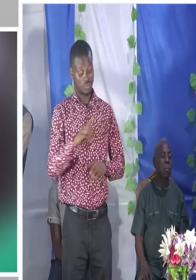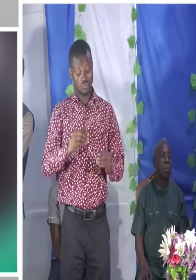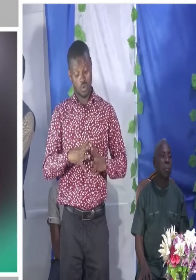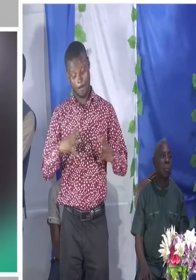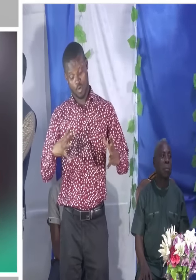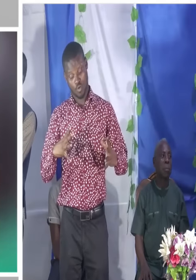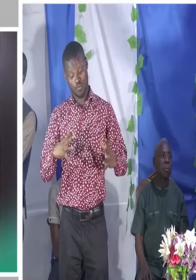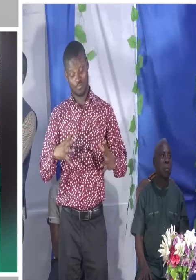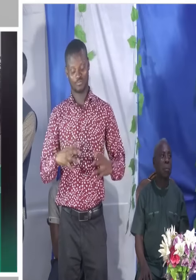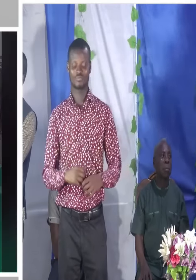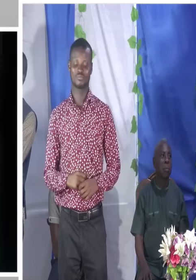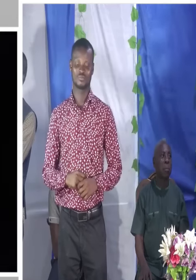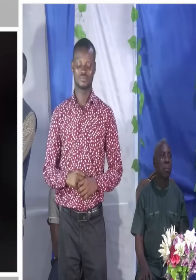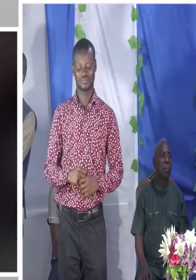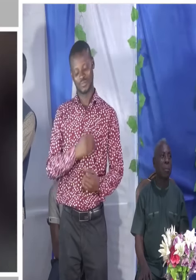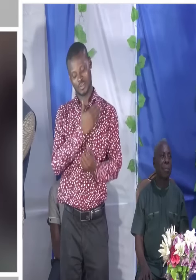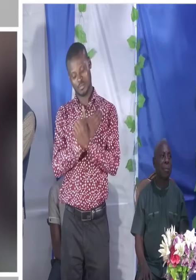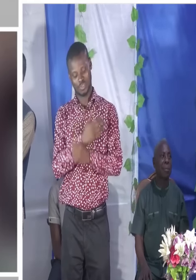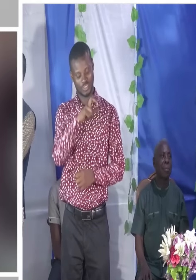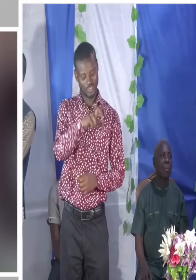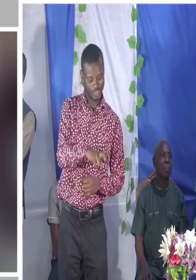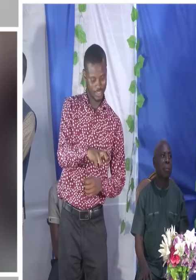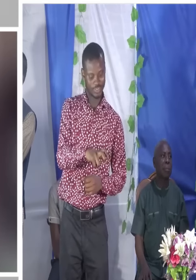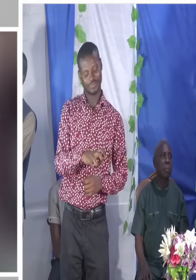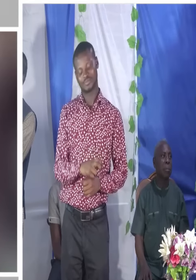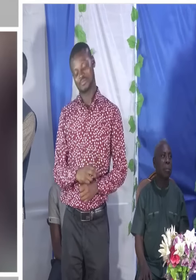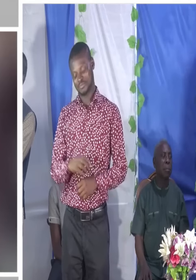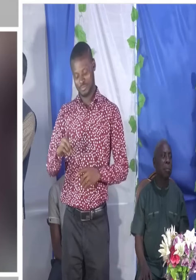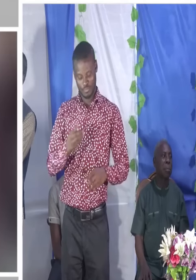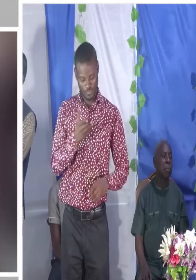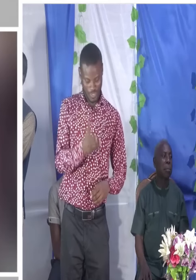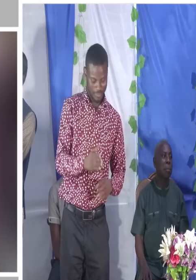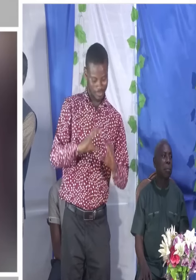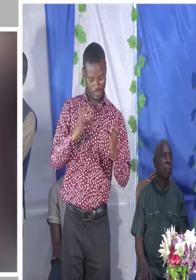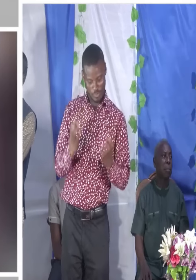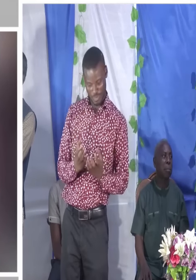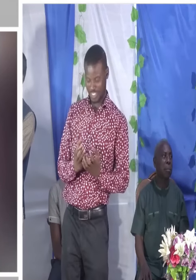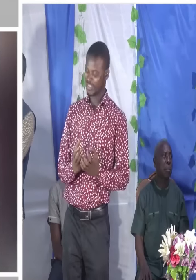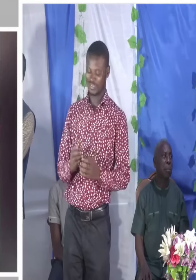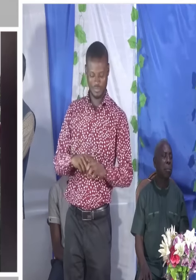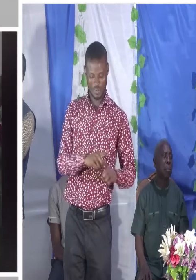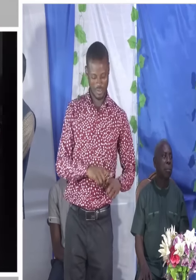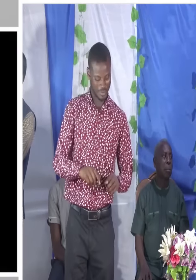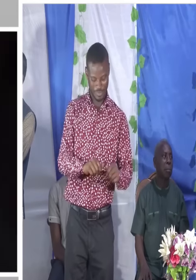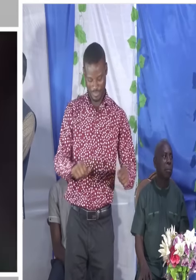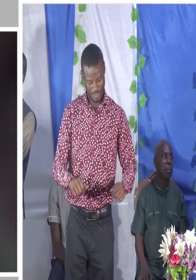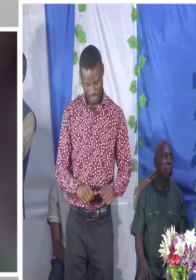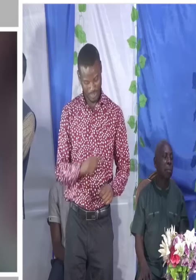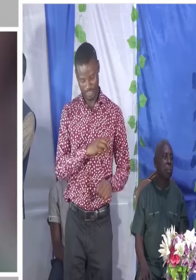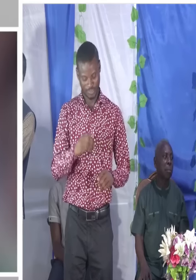to be amọ community no come to be amọ ye di sika e me enya me adwuma aso me mo kan no ye mfa sika nketenkete